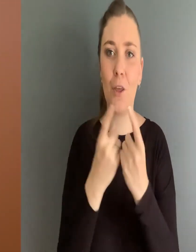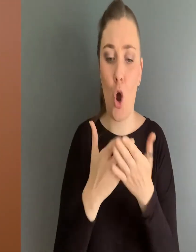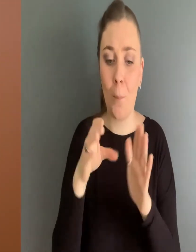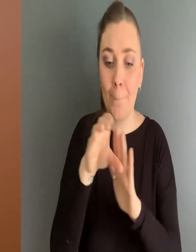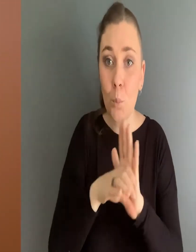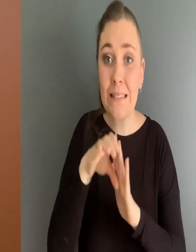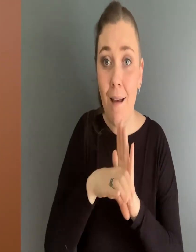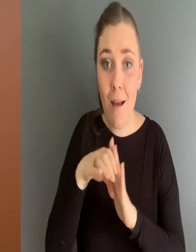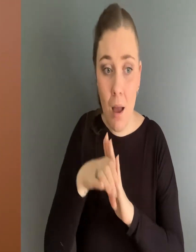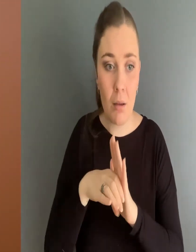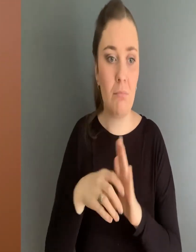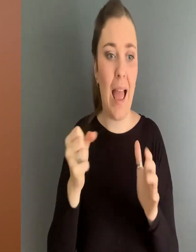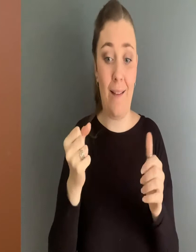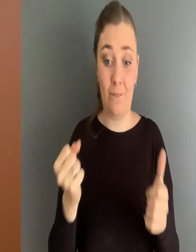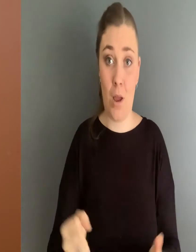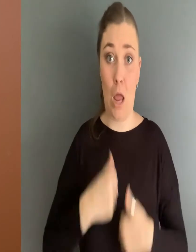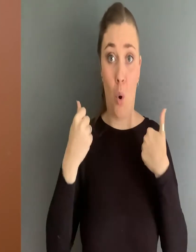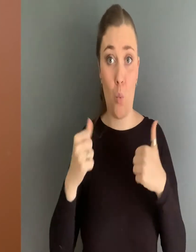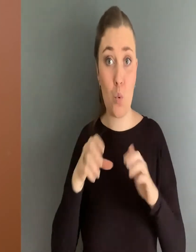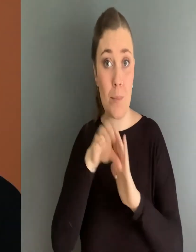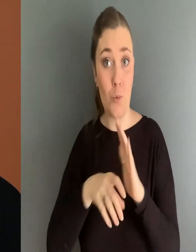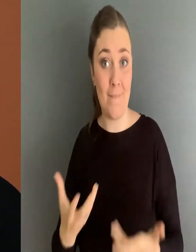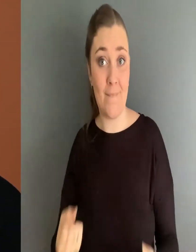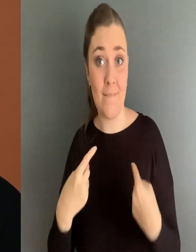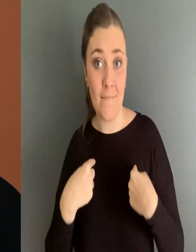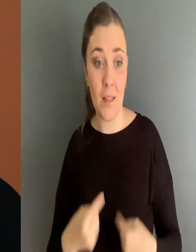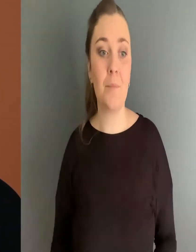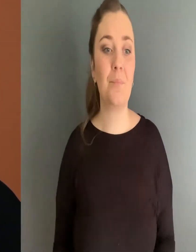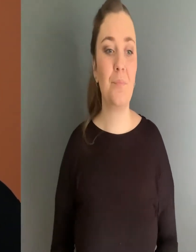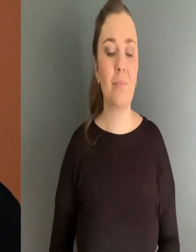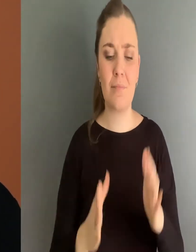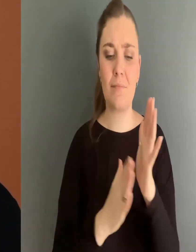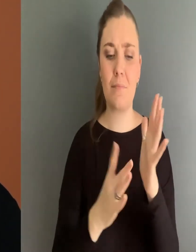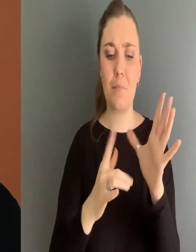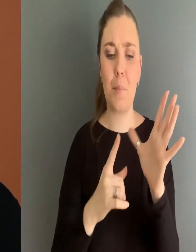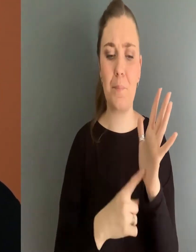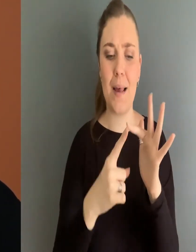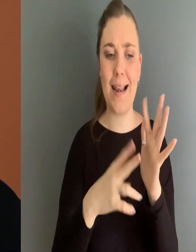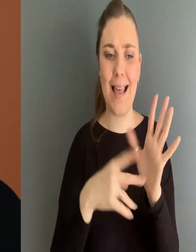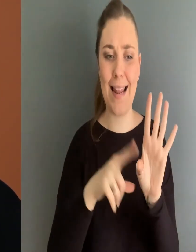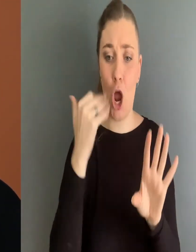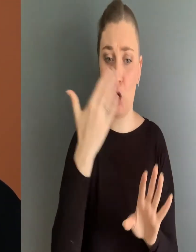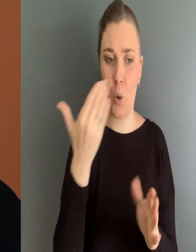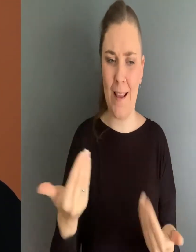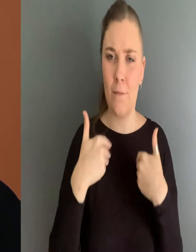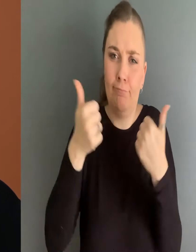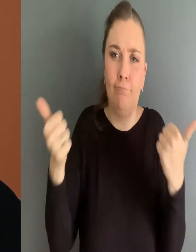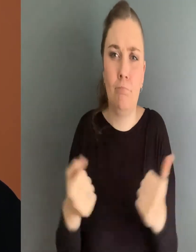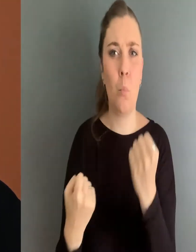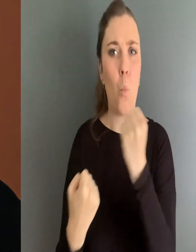on computers, and we had our own computer. Maleny High School gave me a lot of